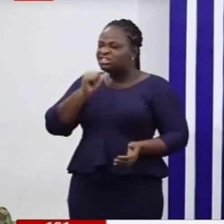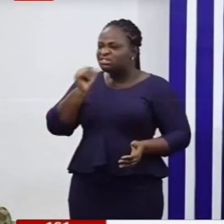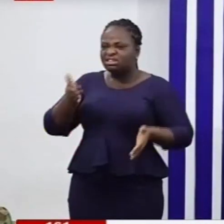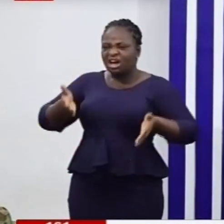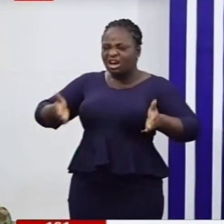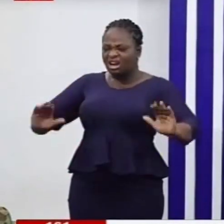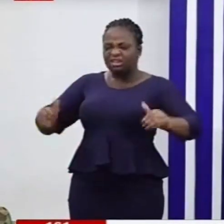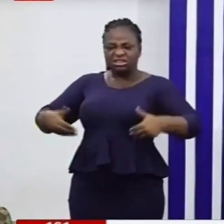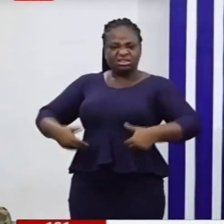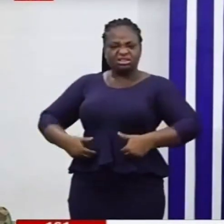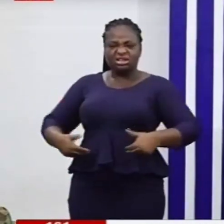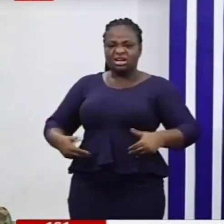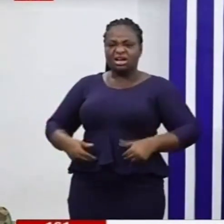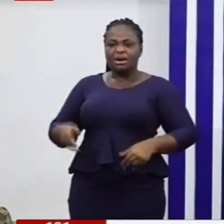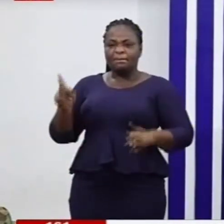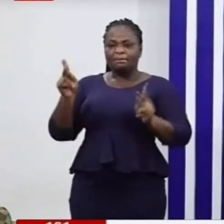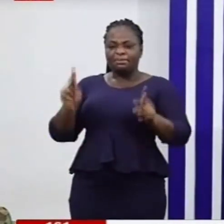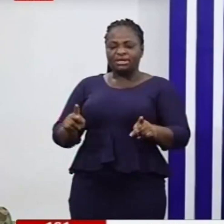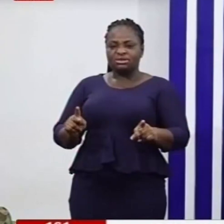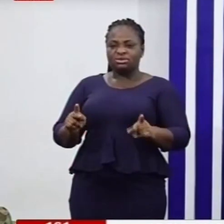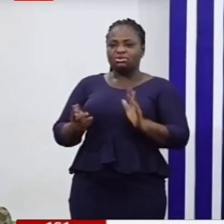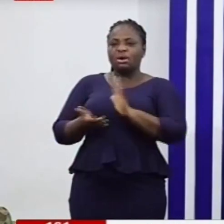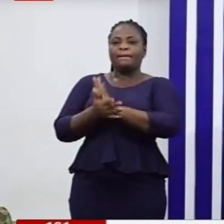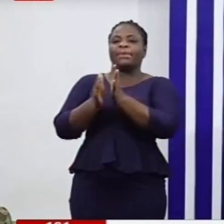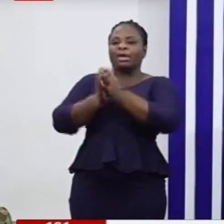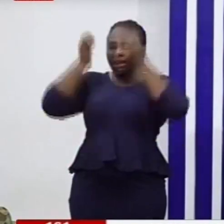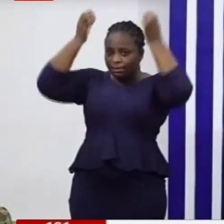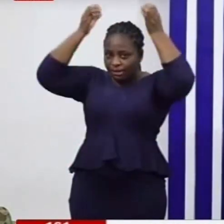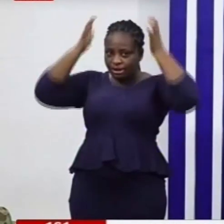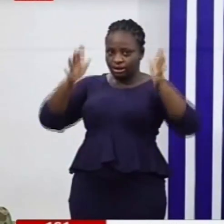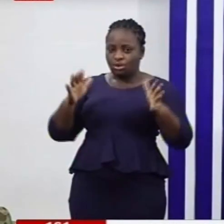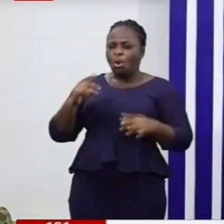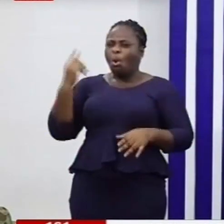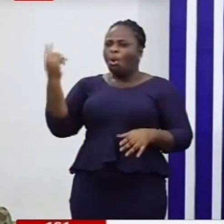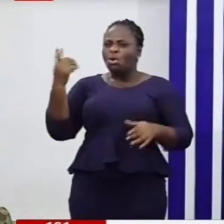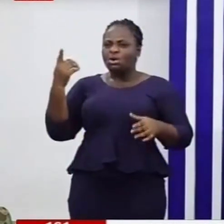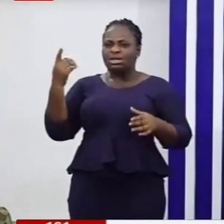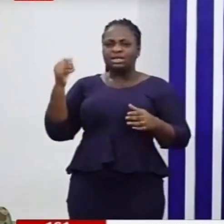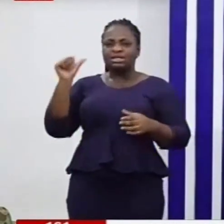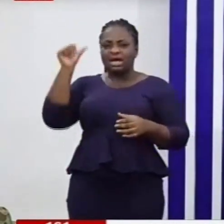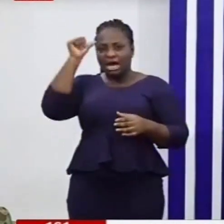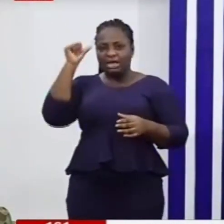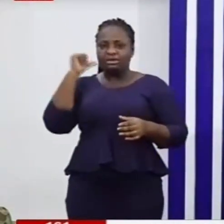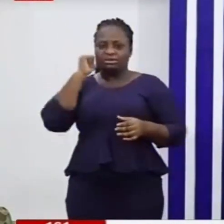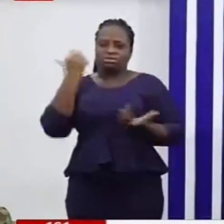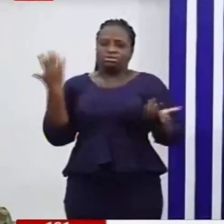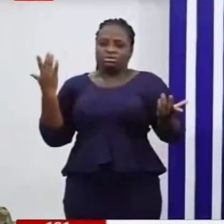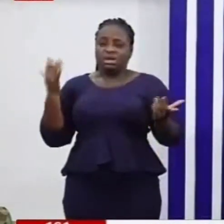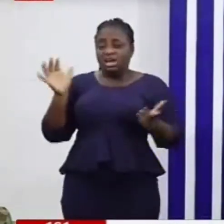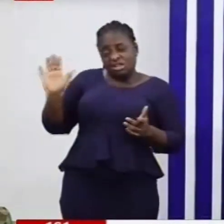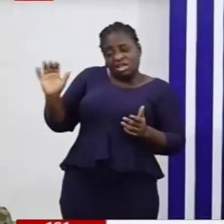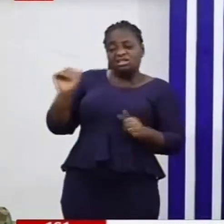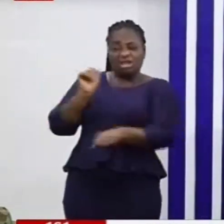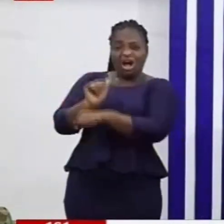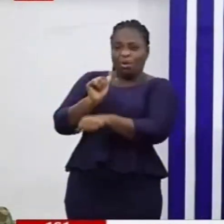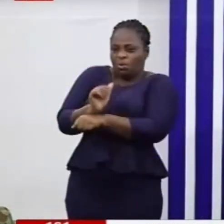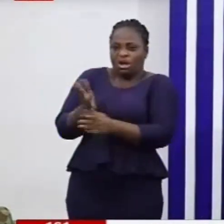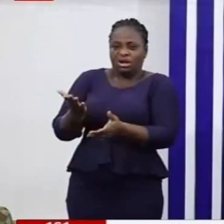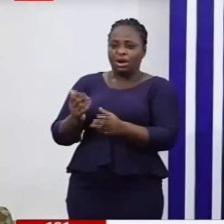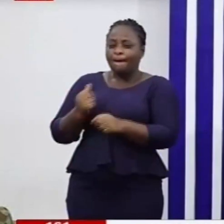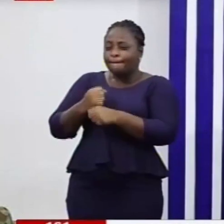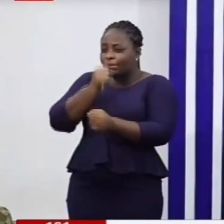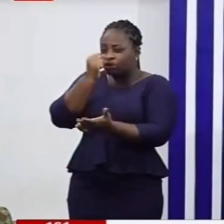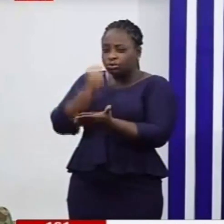younger lady to be a kayo. We will only use the adults who are using it for work. That is their work. And then make sure that we do